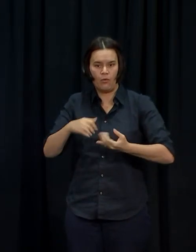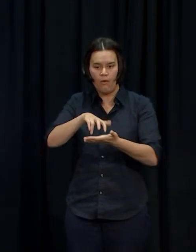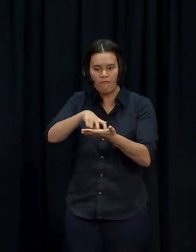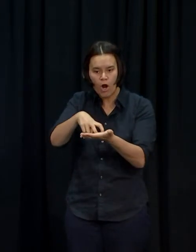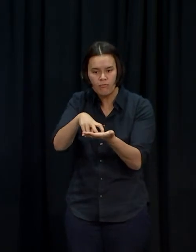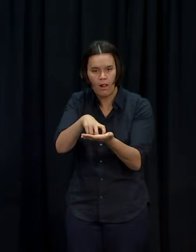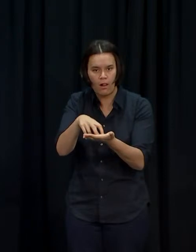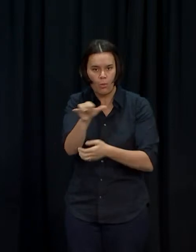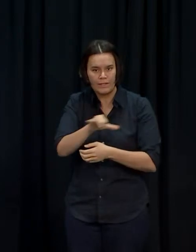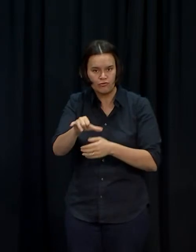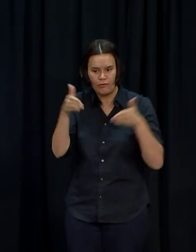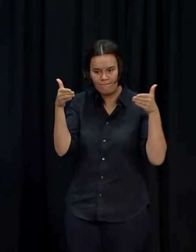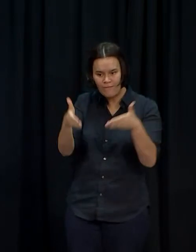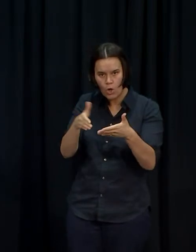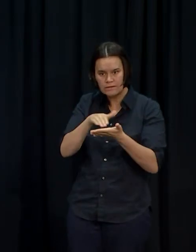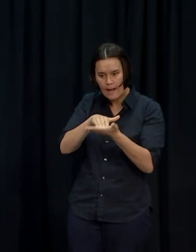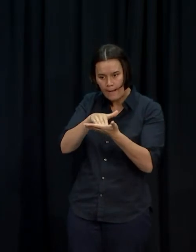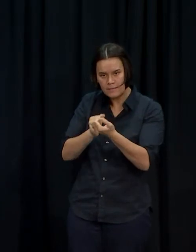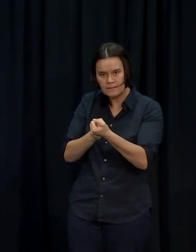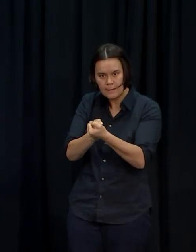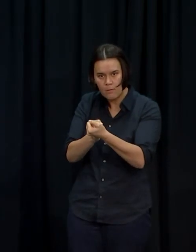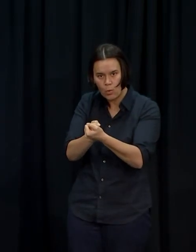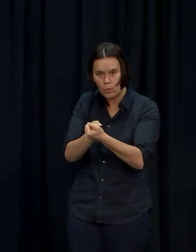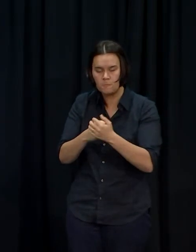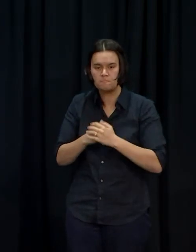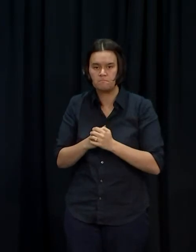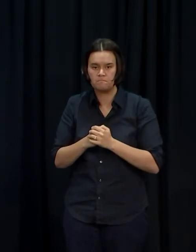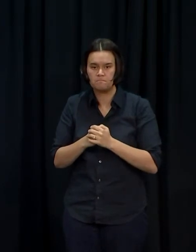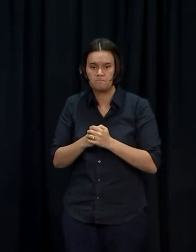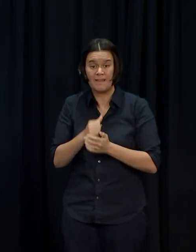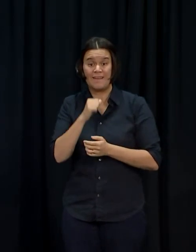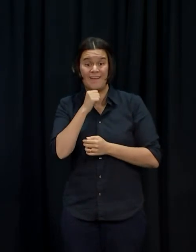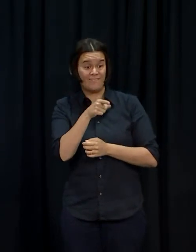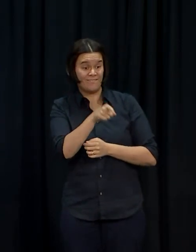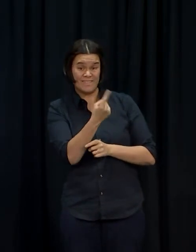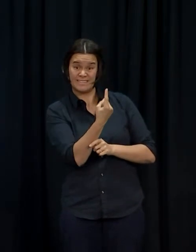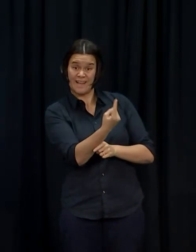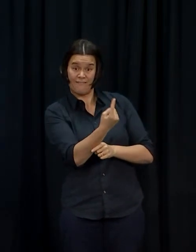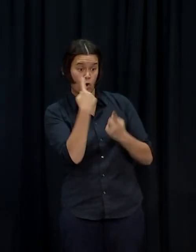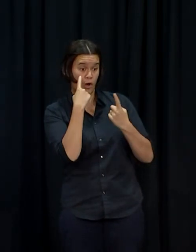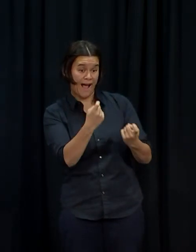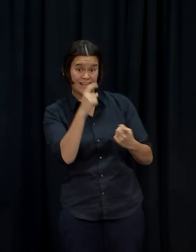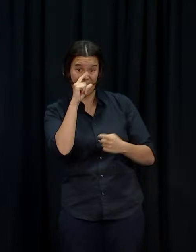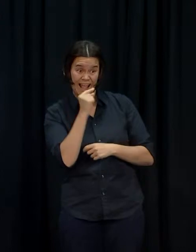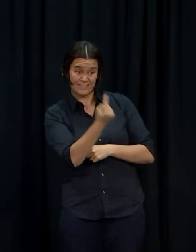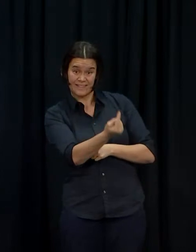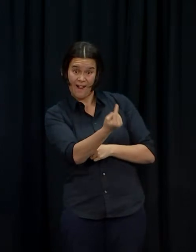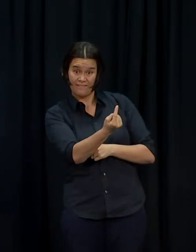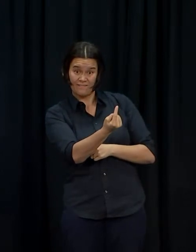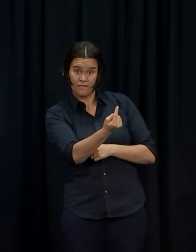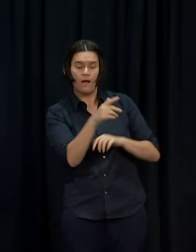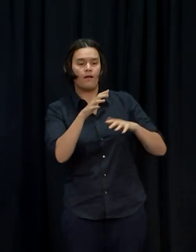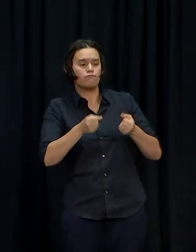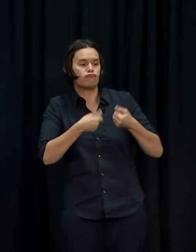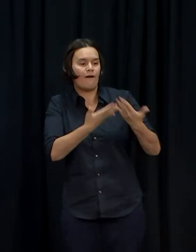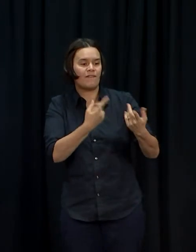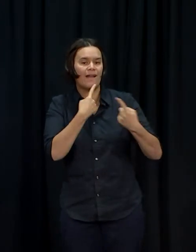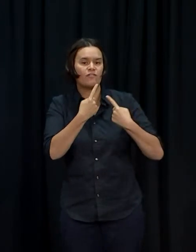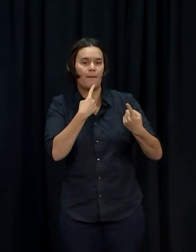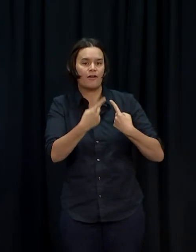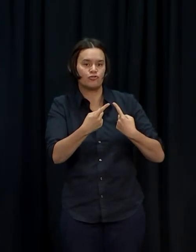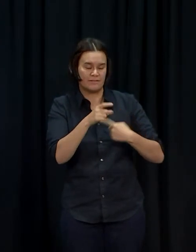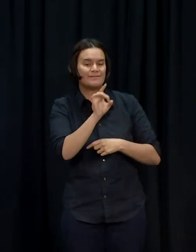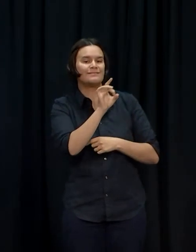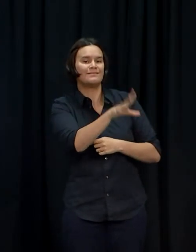able to will start to be managed through our digital tools. Support from health and welfare services